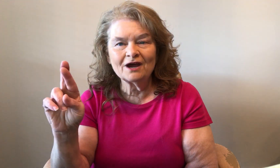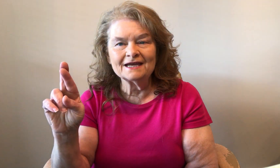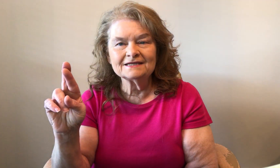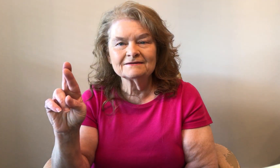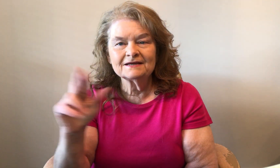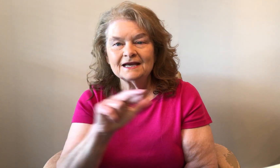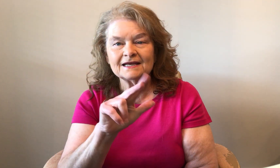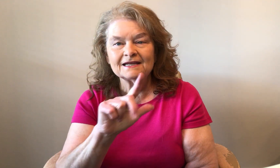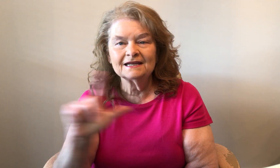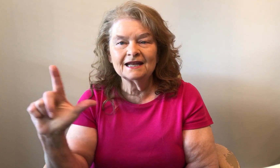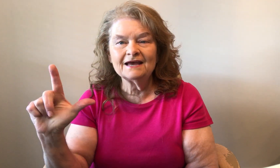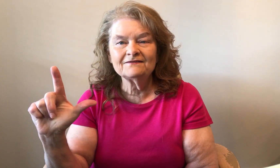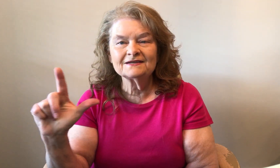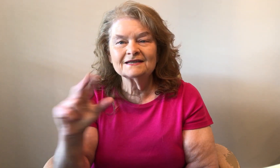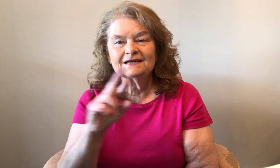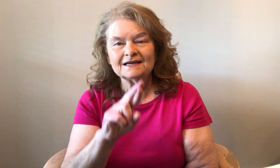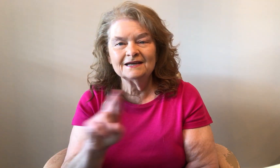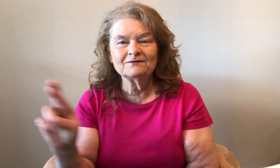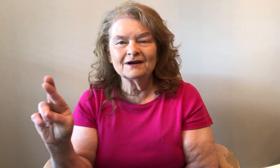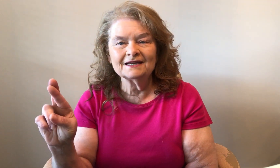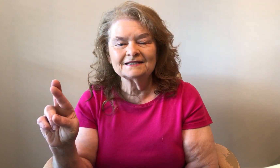Right. Left and right.